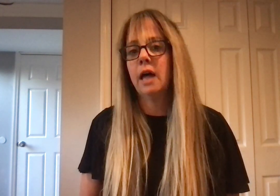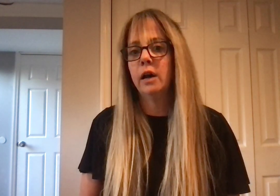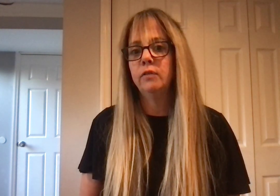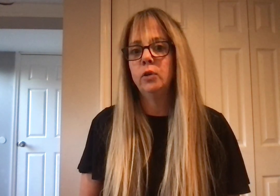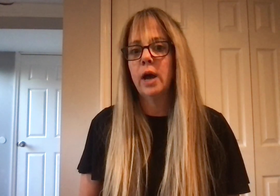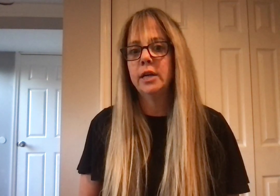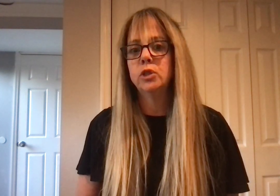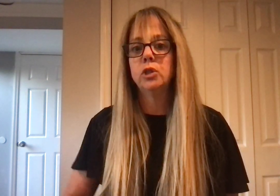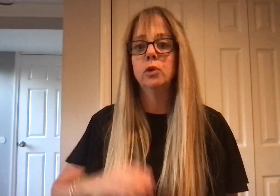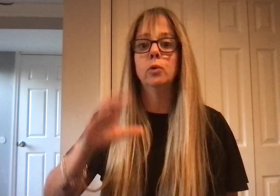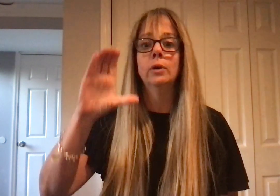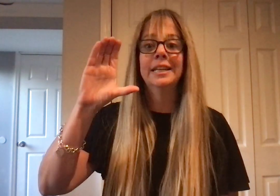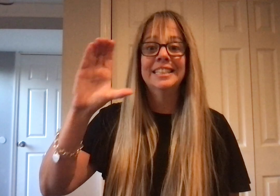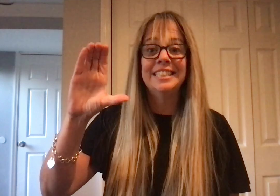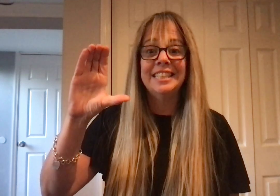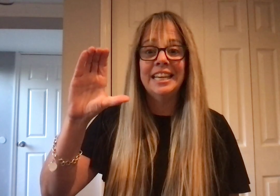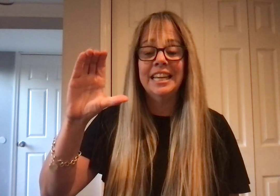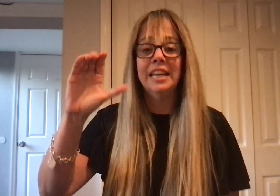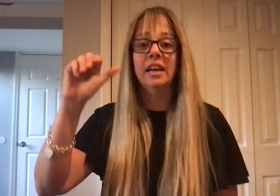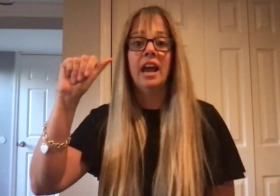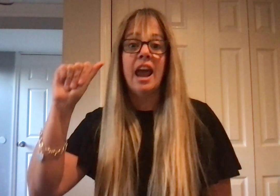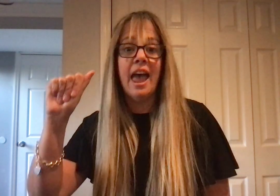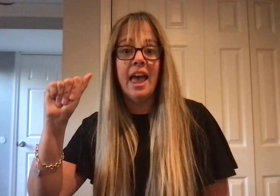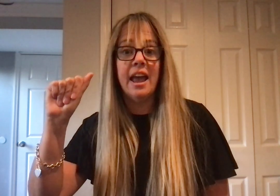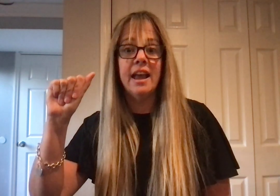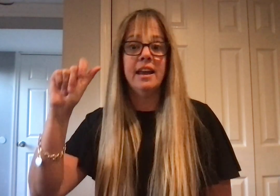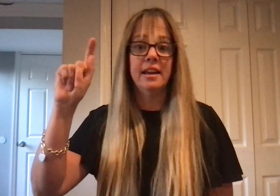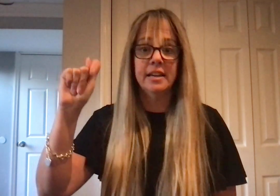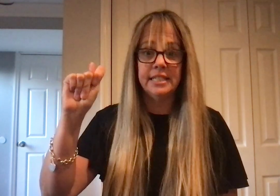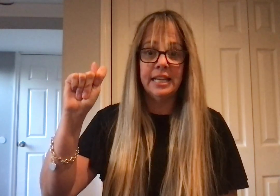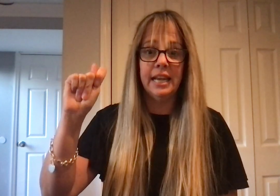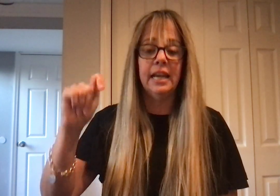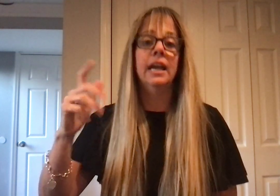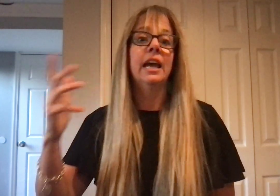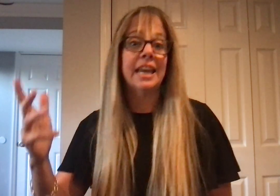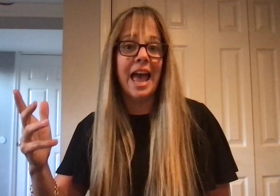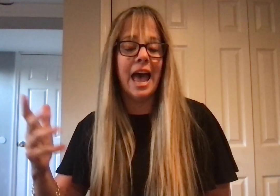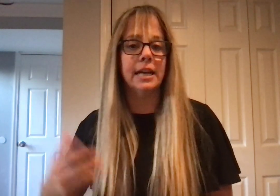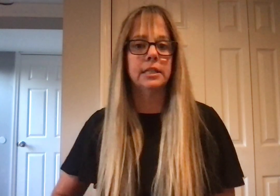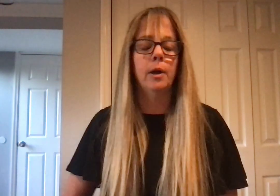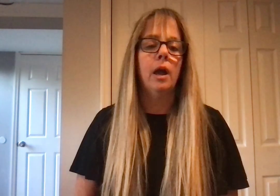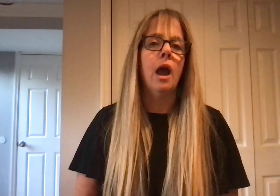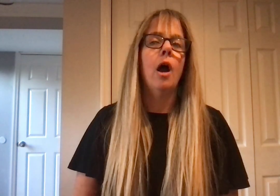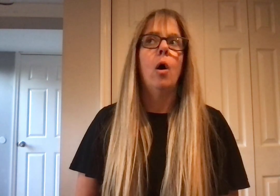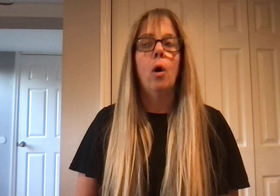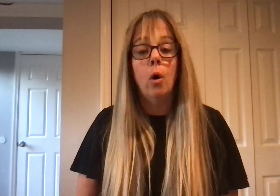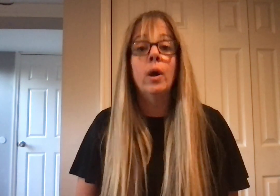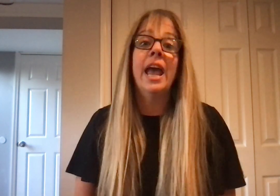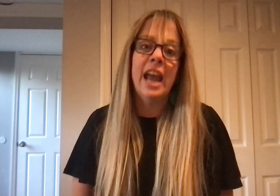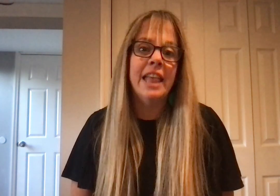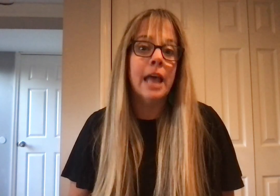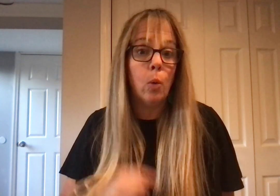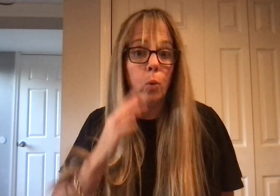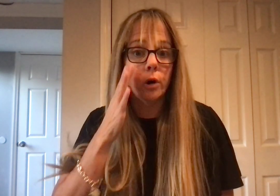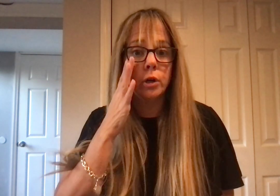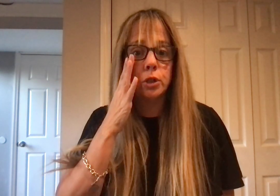lot of you guys do C-A-T, cat. Okay, and that works